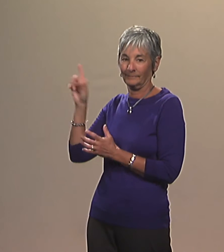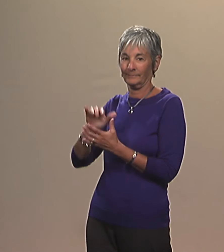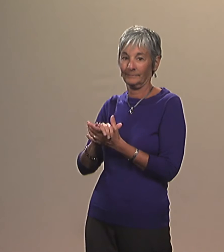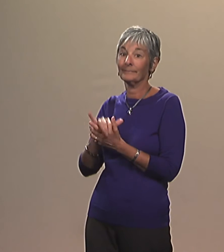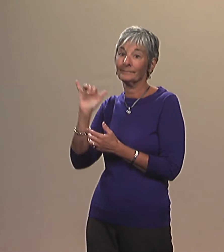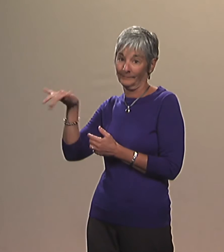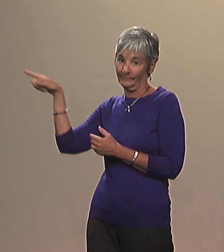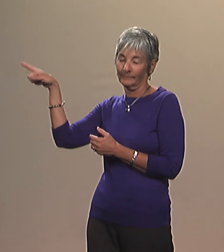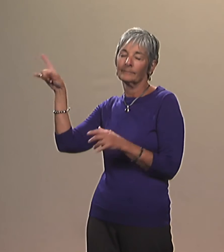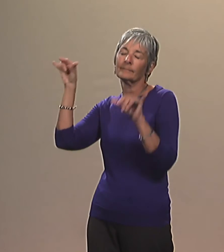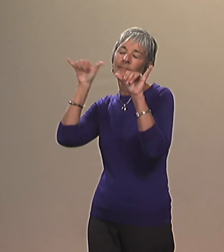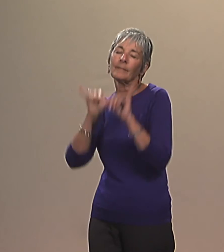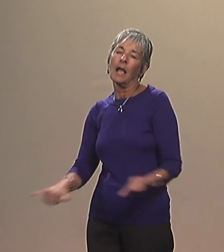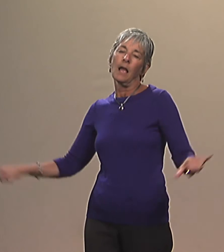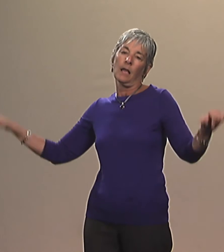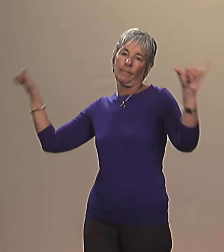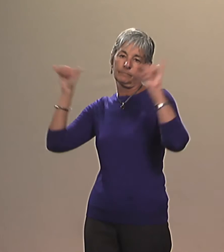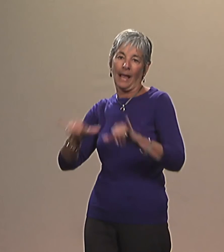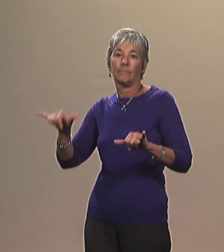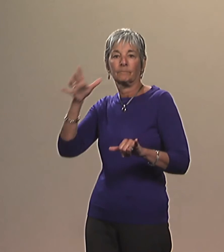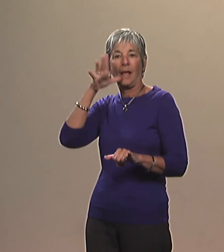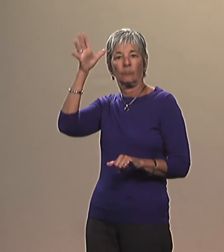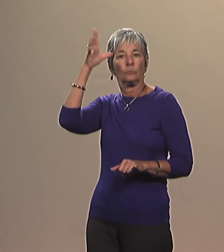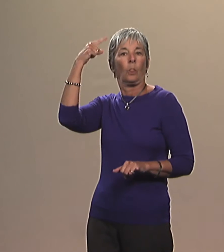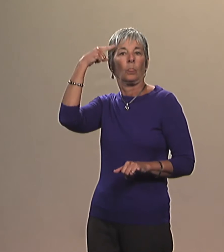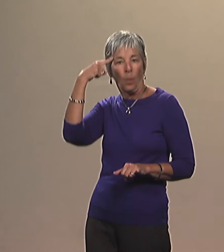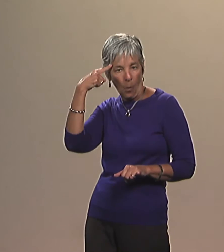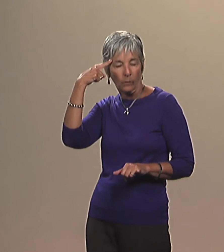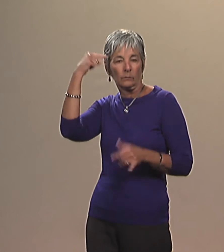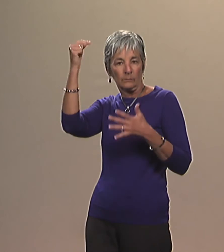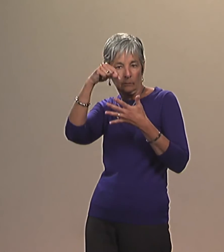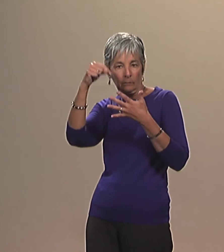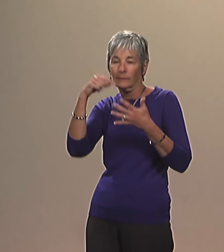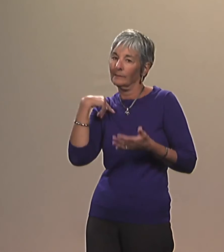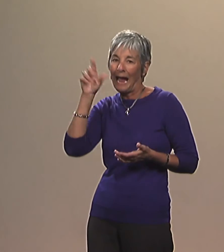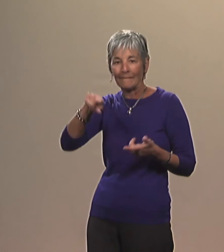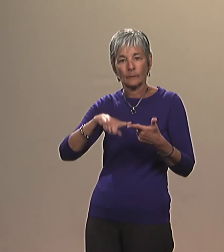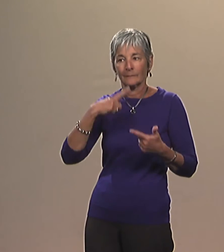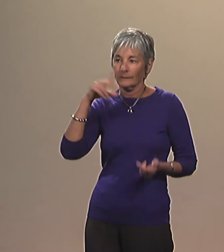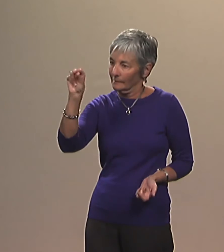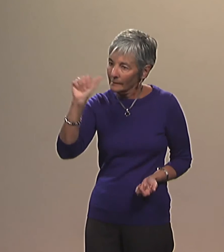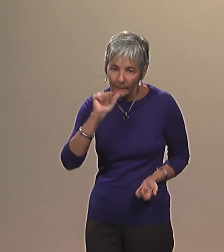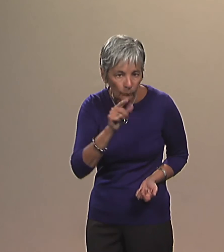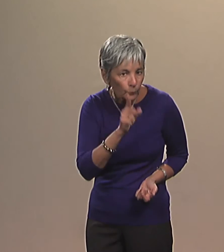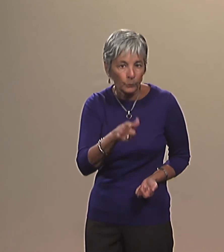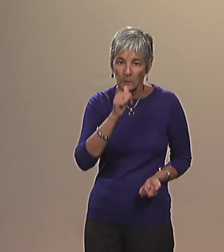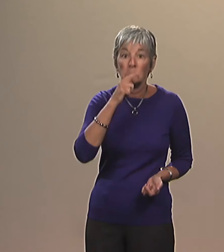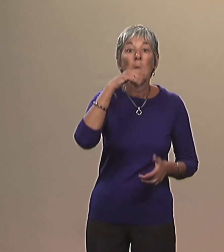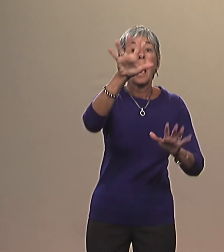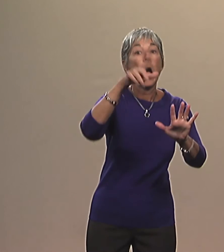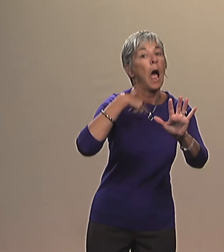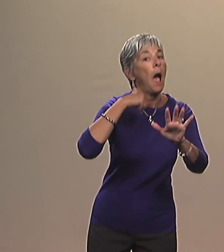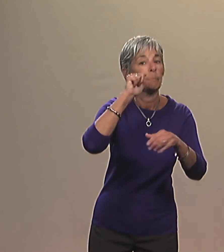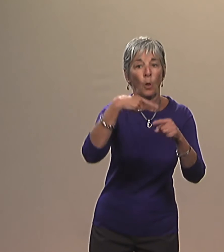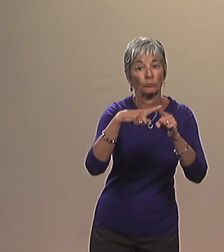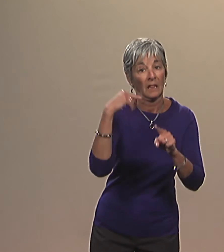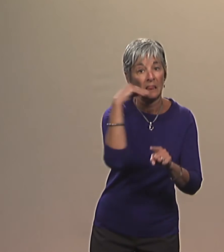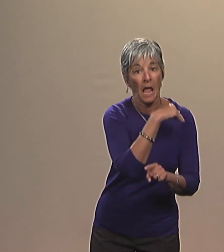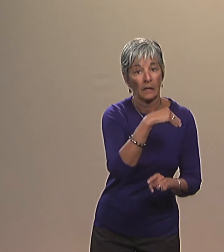This is a list of common misinformation that parents receive, and each of these has to be clarified for parents. They are not true. Now, I'm